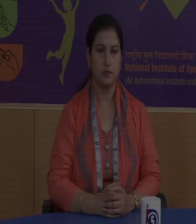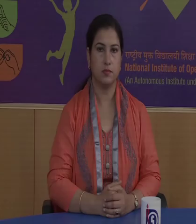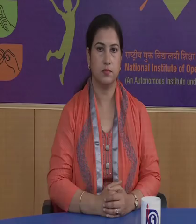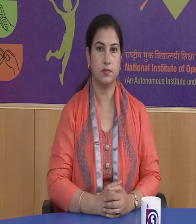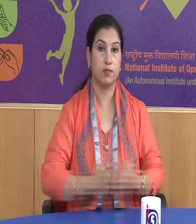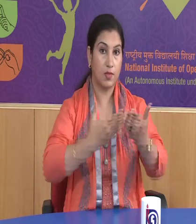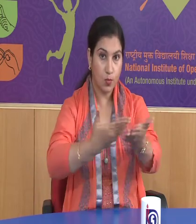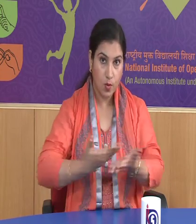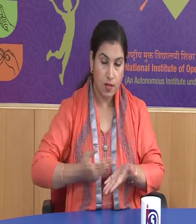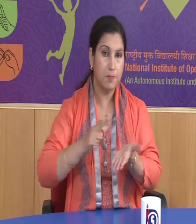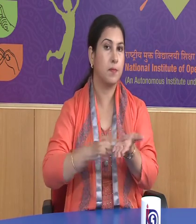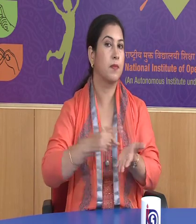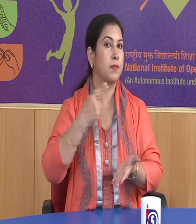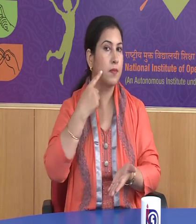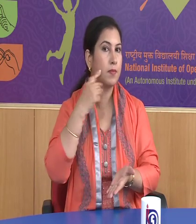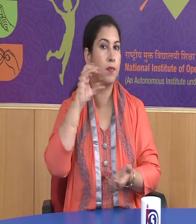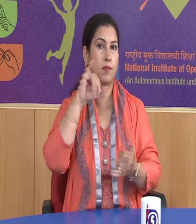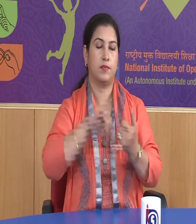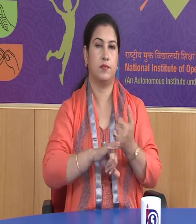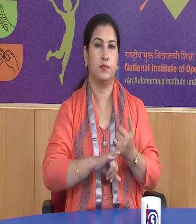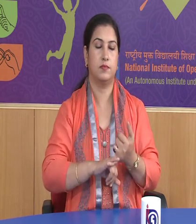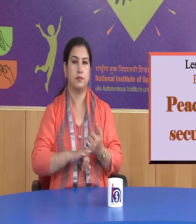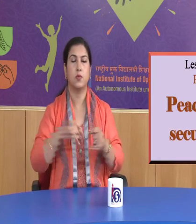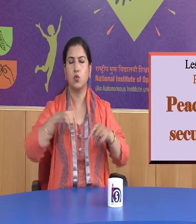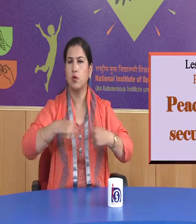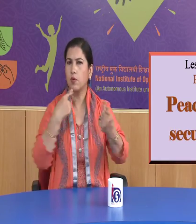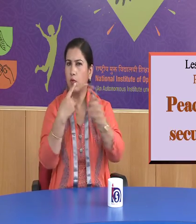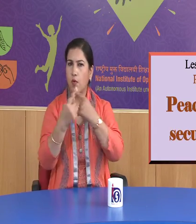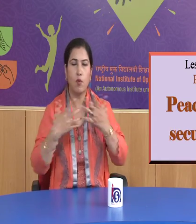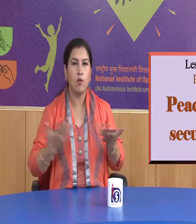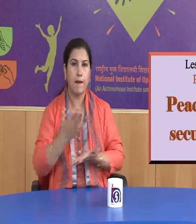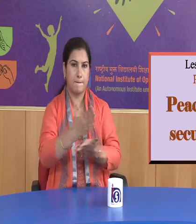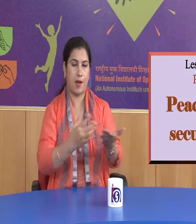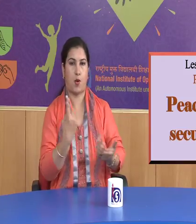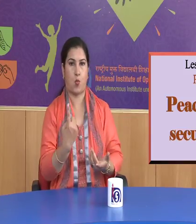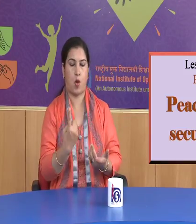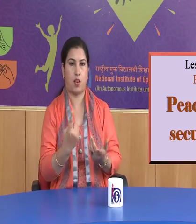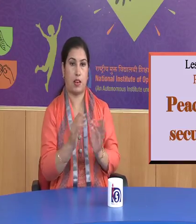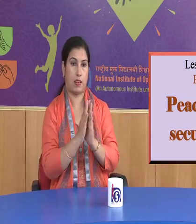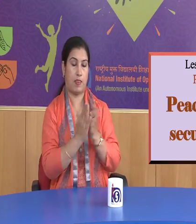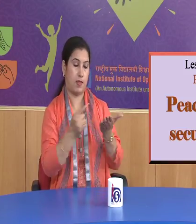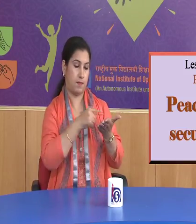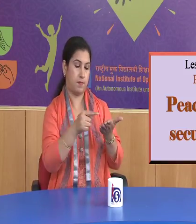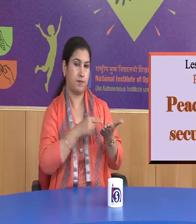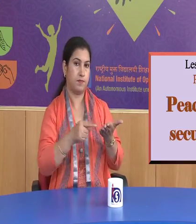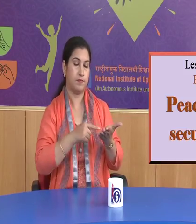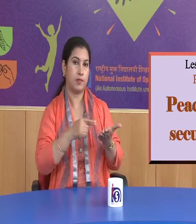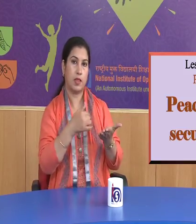Welcome to NIOS. Today we shall study first part of lesson number